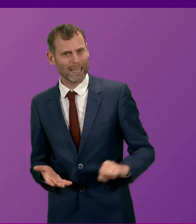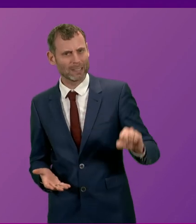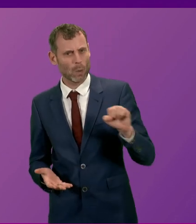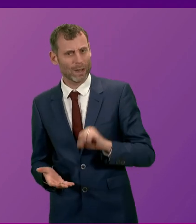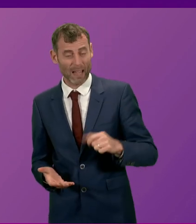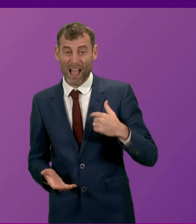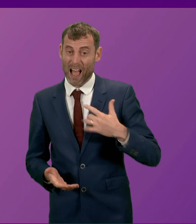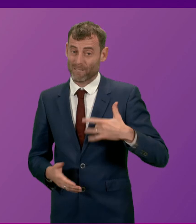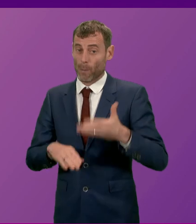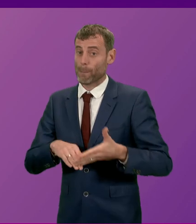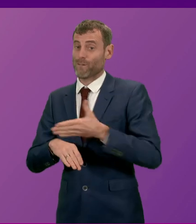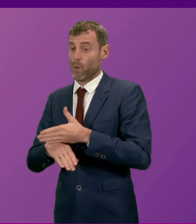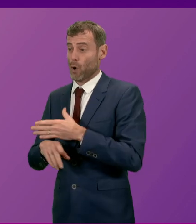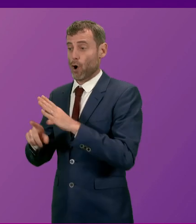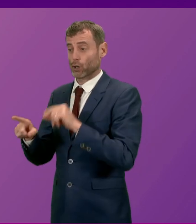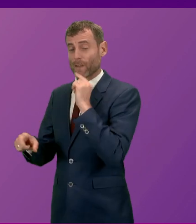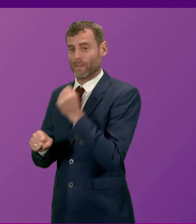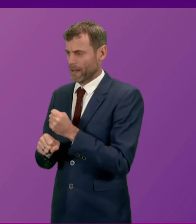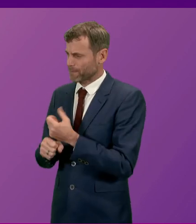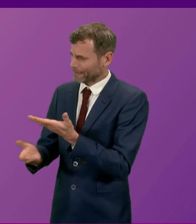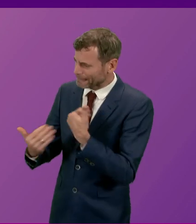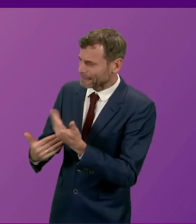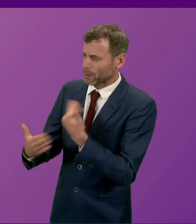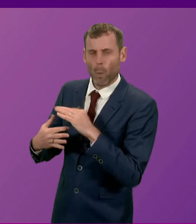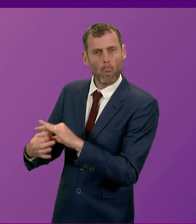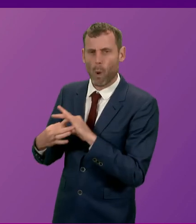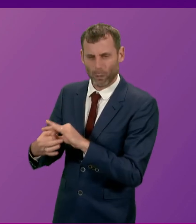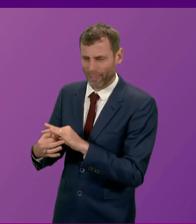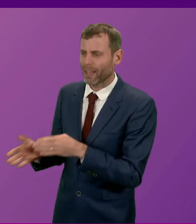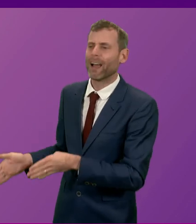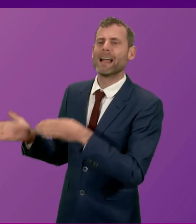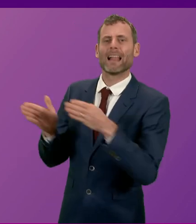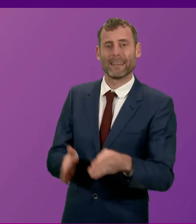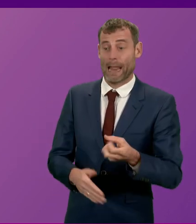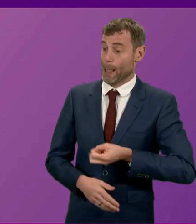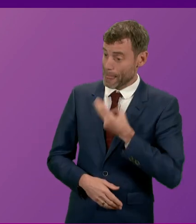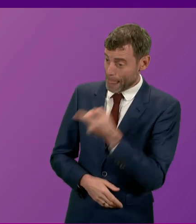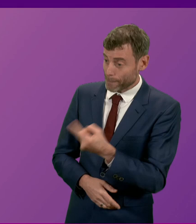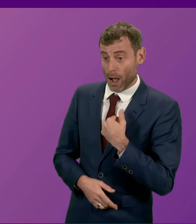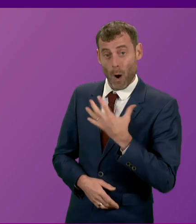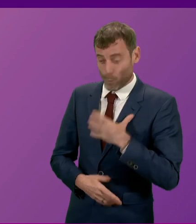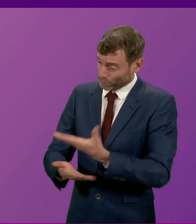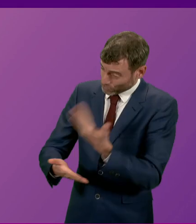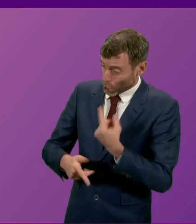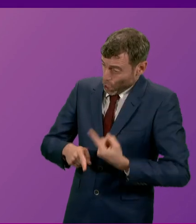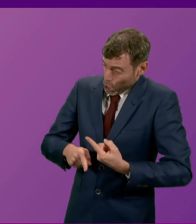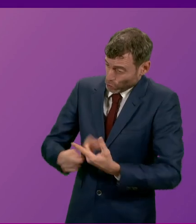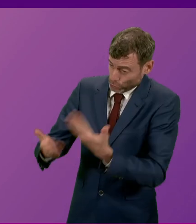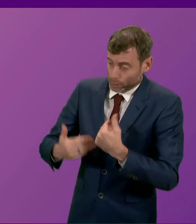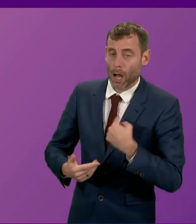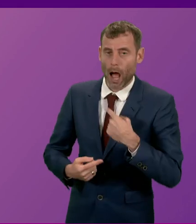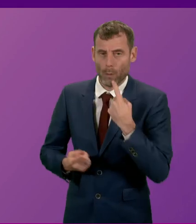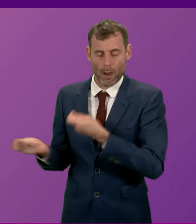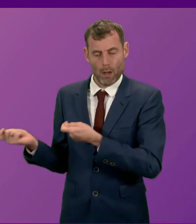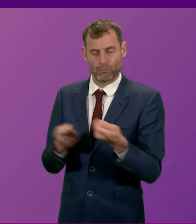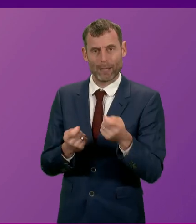previous United Kingdom government, and I want to see urgent progress on this issue, and it's one of the issues that I'll be pursuing in my discussions with the Prime